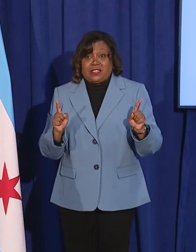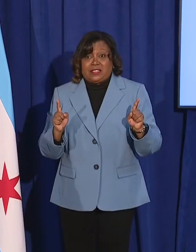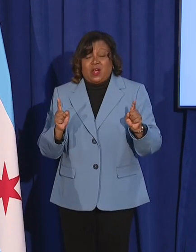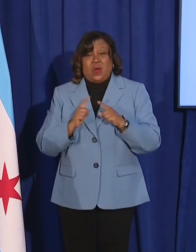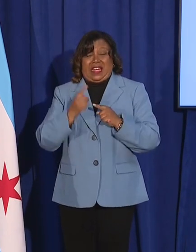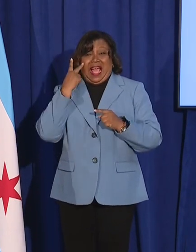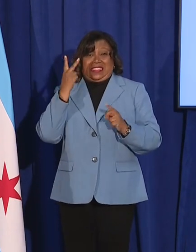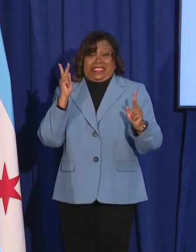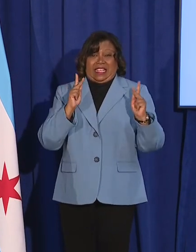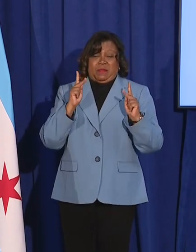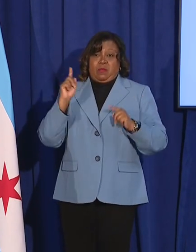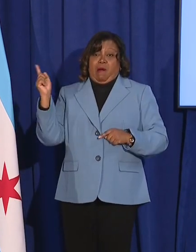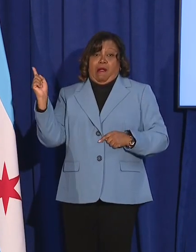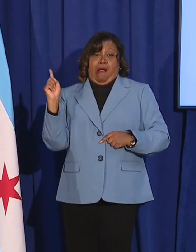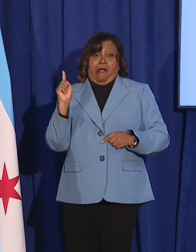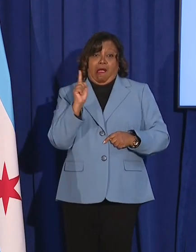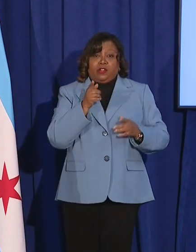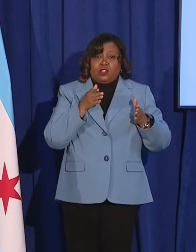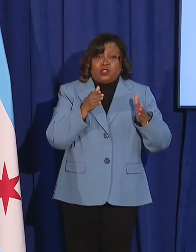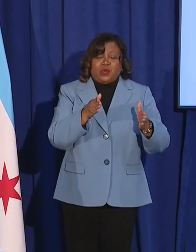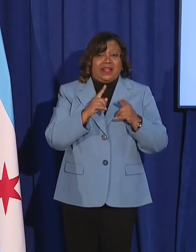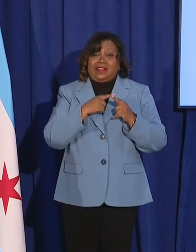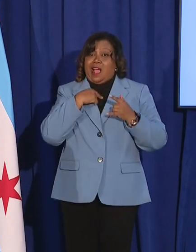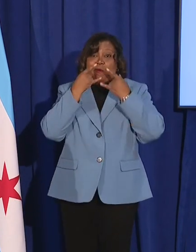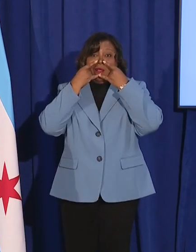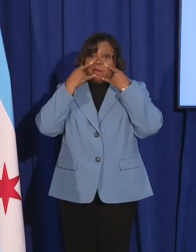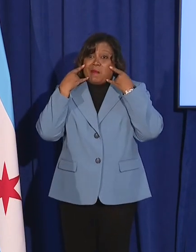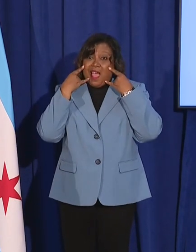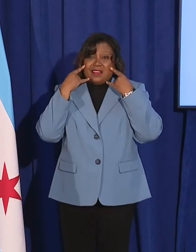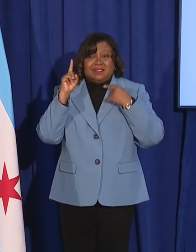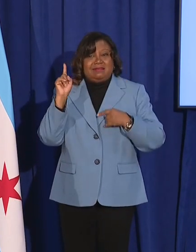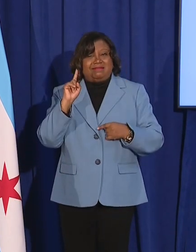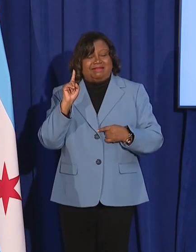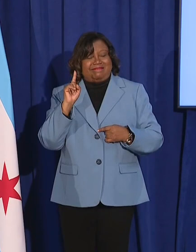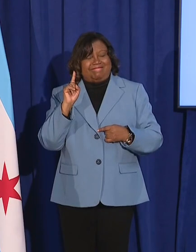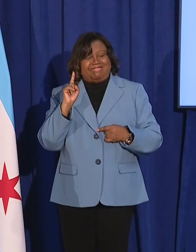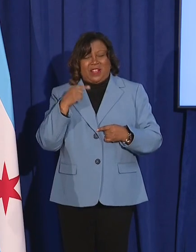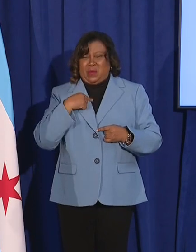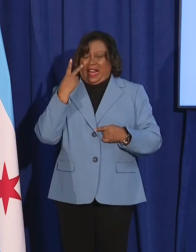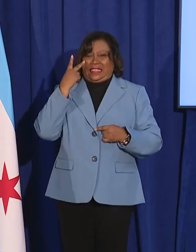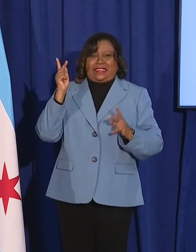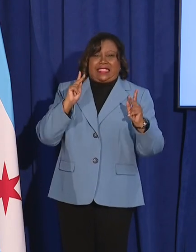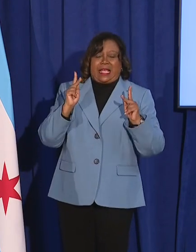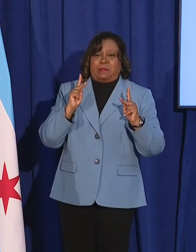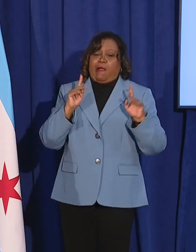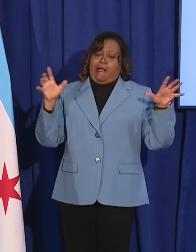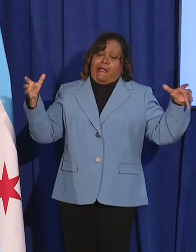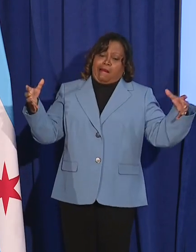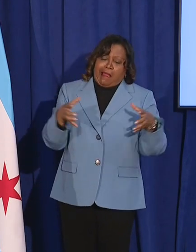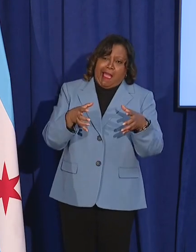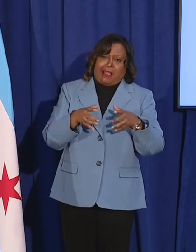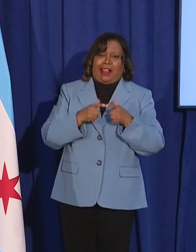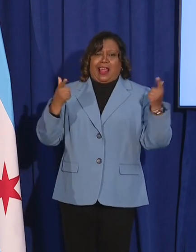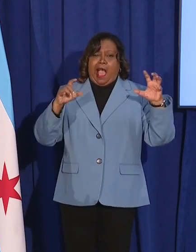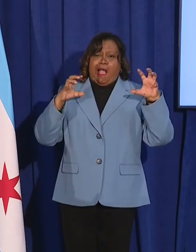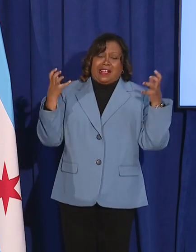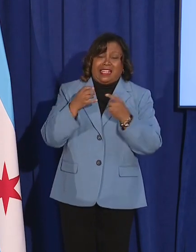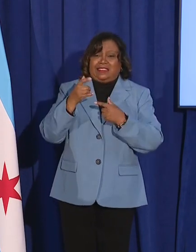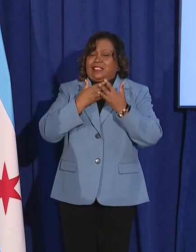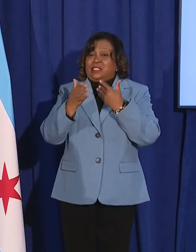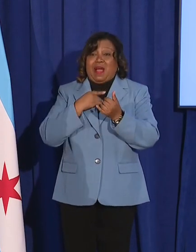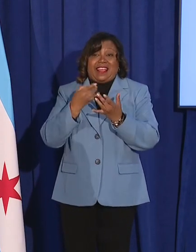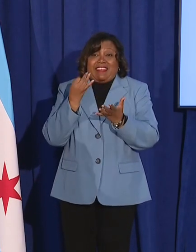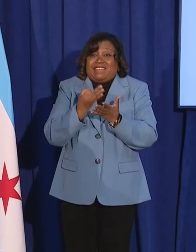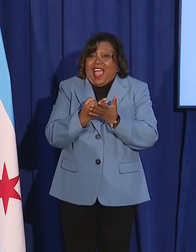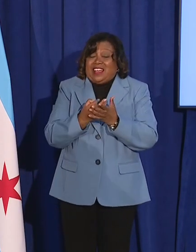When I see people walking down the street and they're not wearing a face covering, when I see people gathering in large crowds, despite the